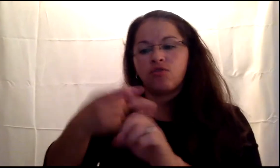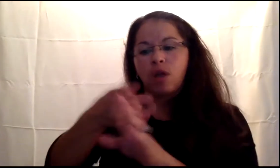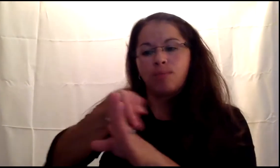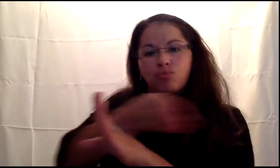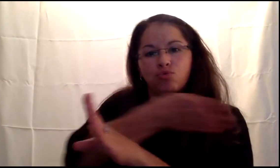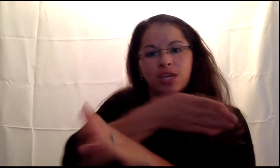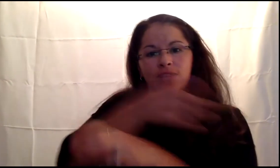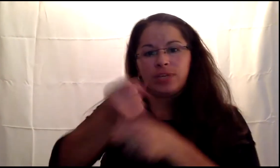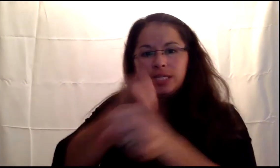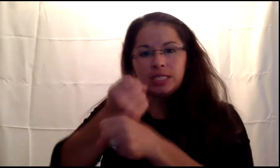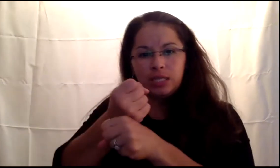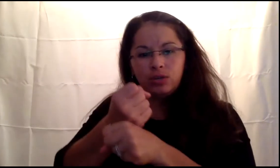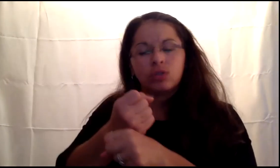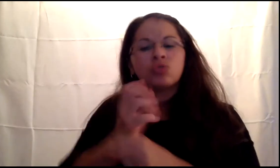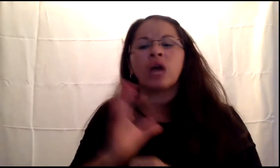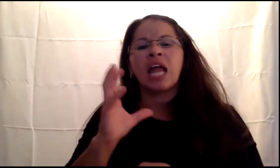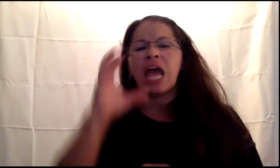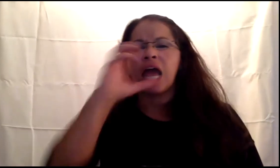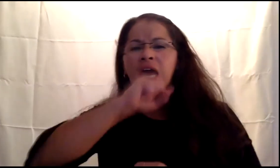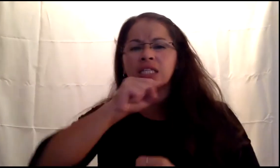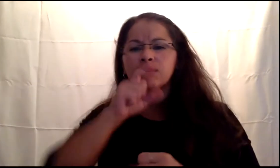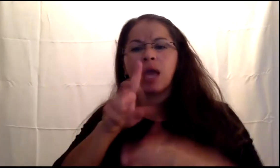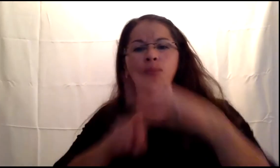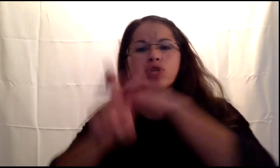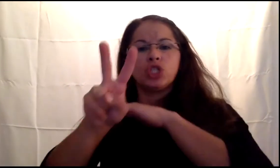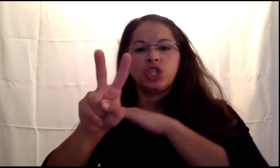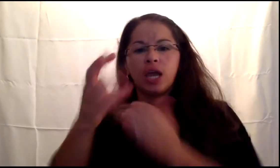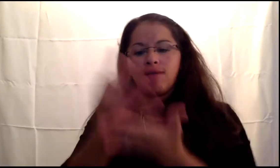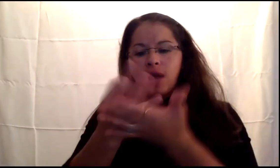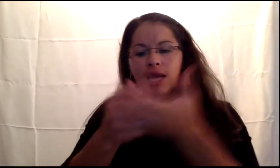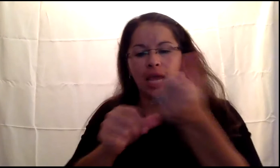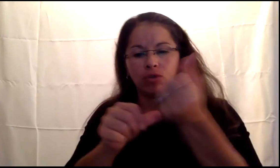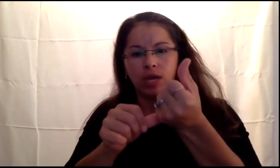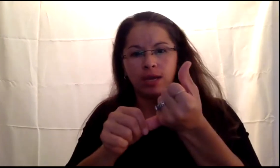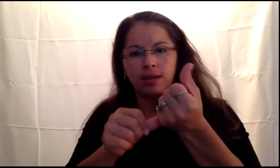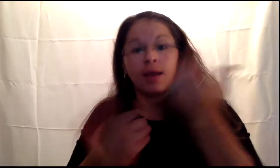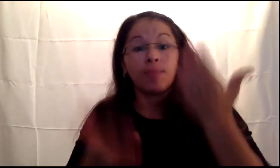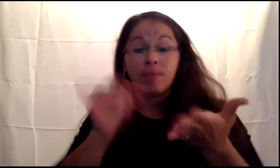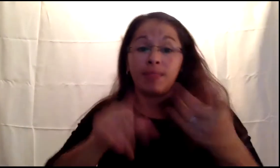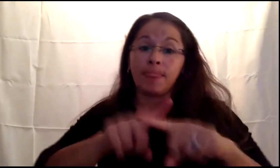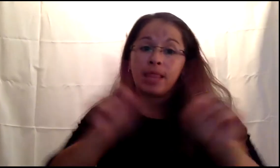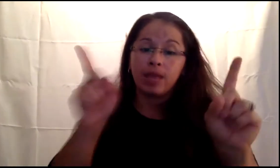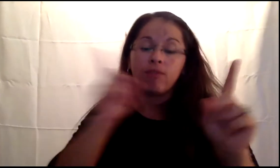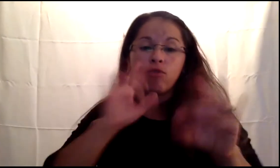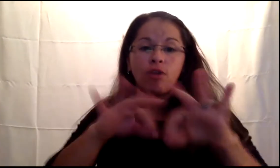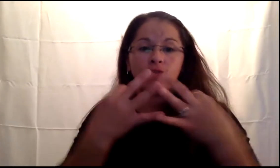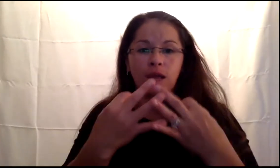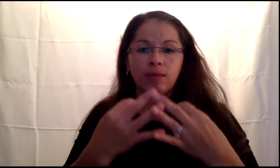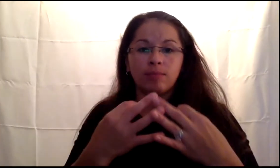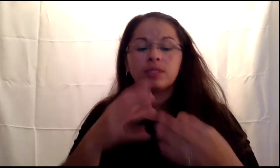kind of project your financial aid. And so that might be very different for families, especially given the situation. People might have lost income, lost jobs,